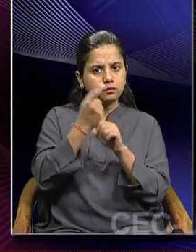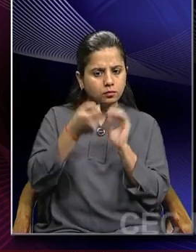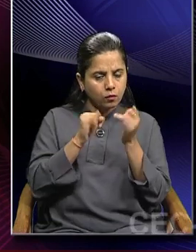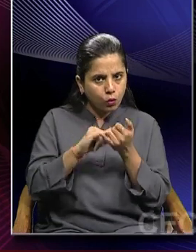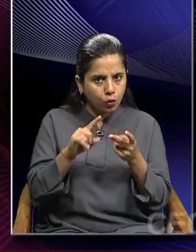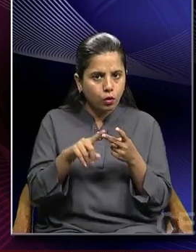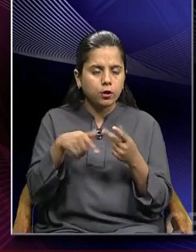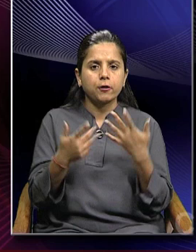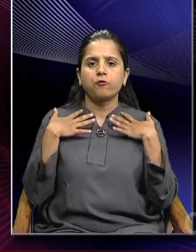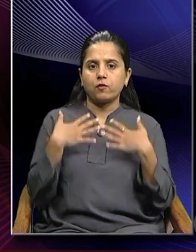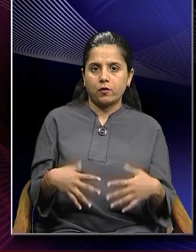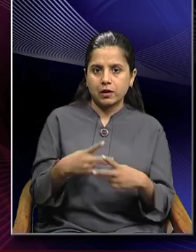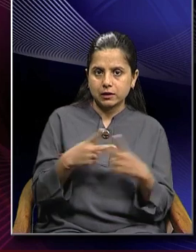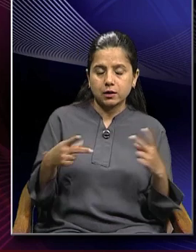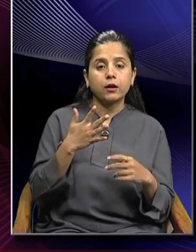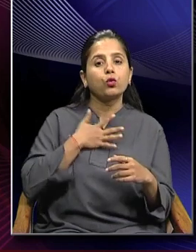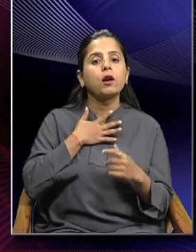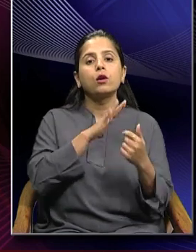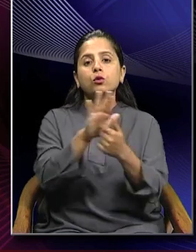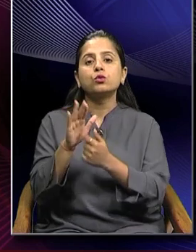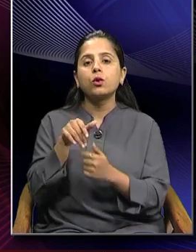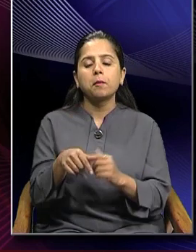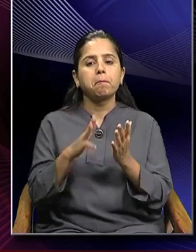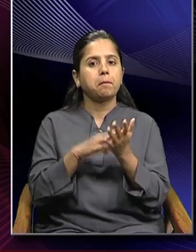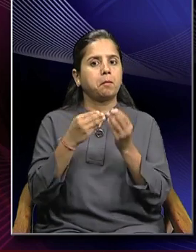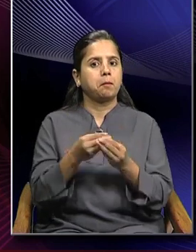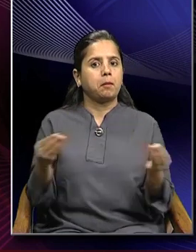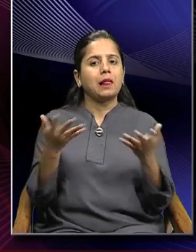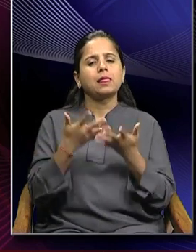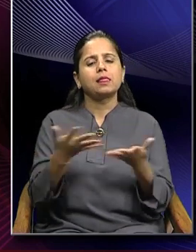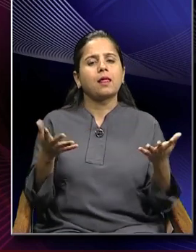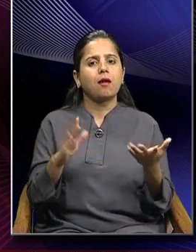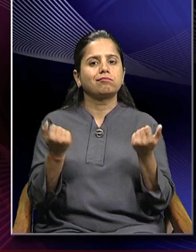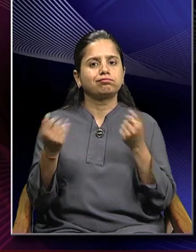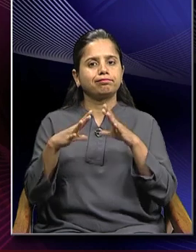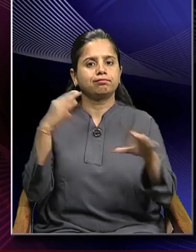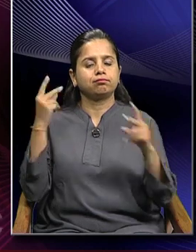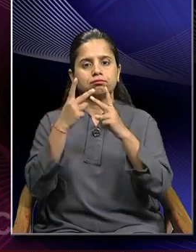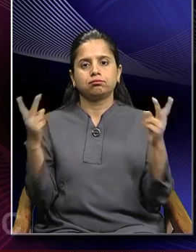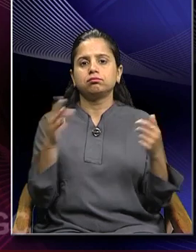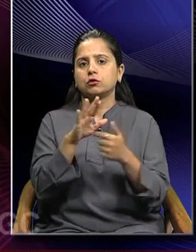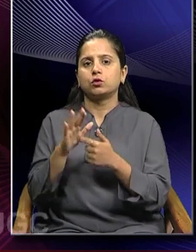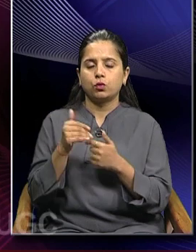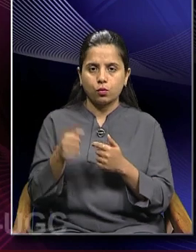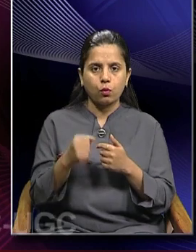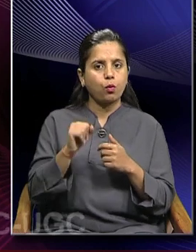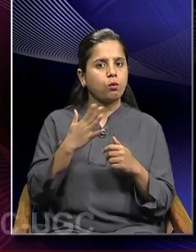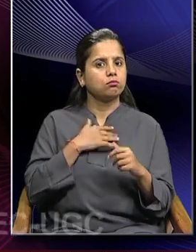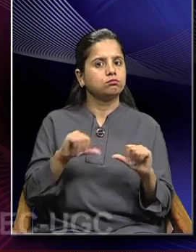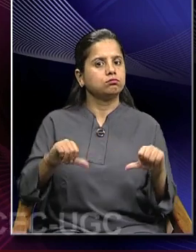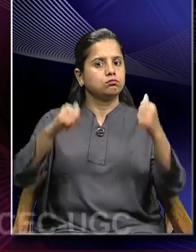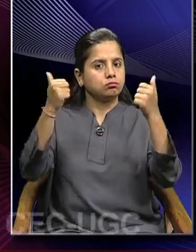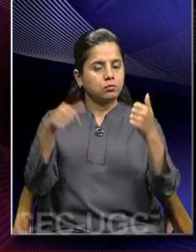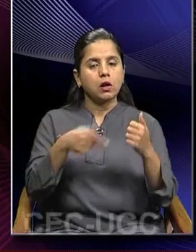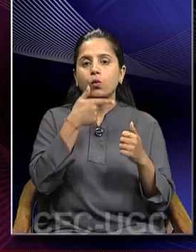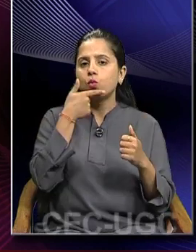matter dimensions. So green is indicative of the materialistic or material dimension of our success. Red